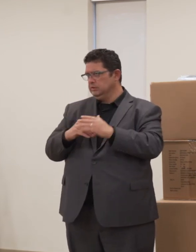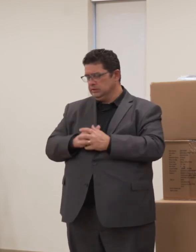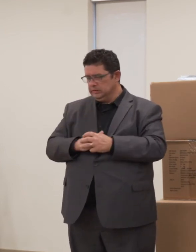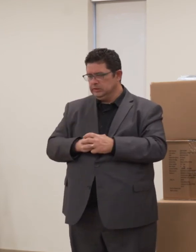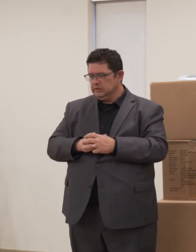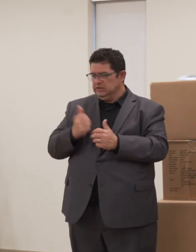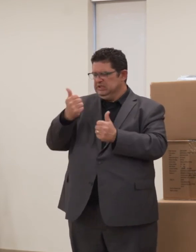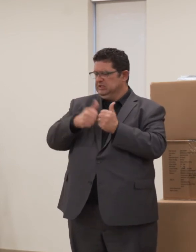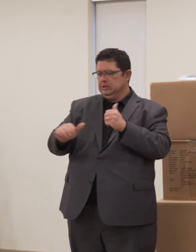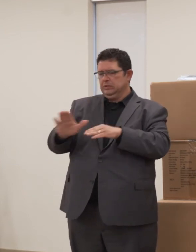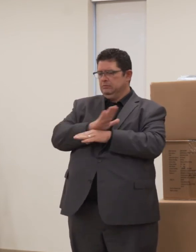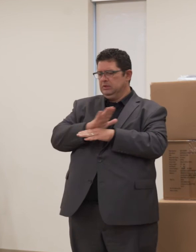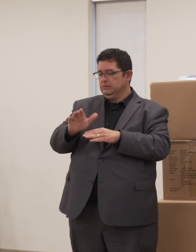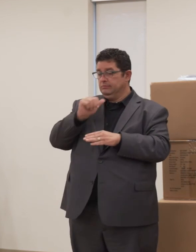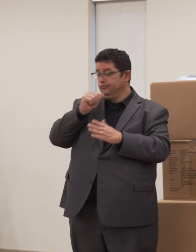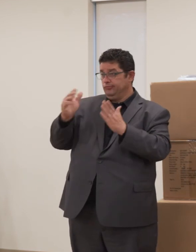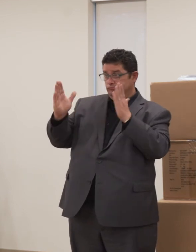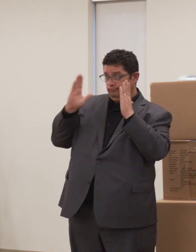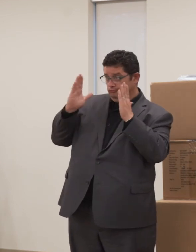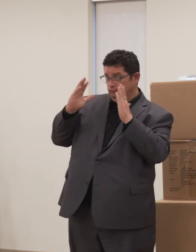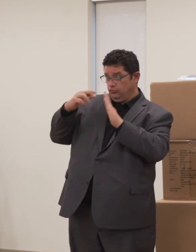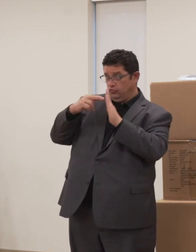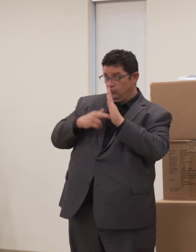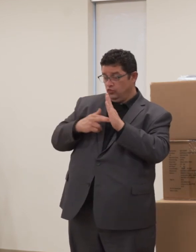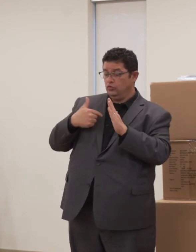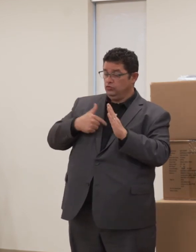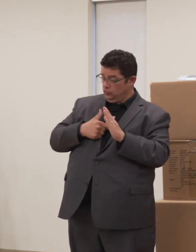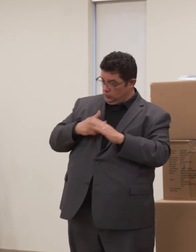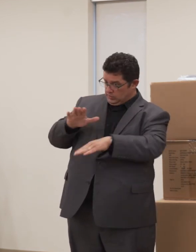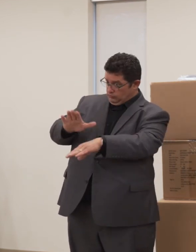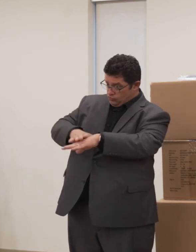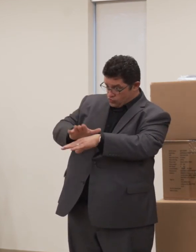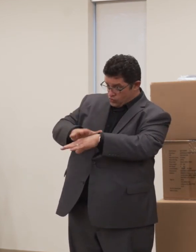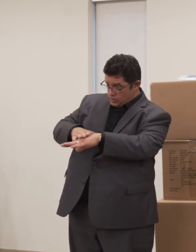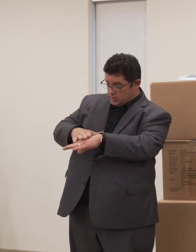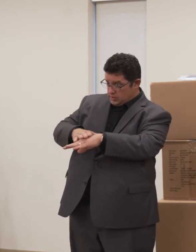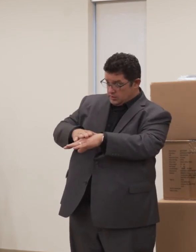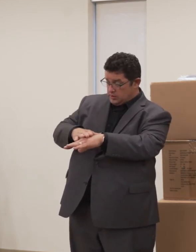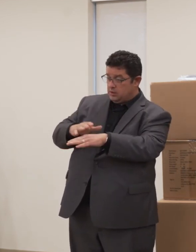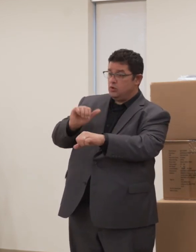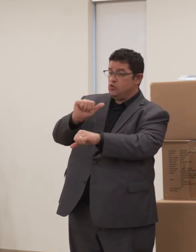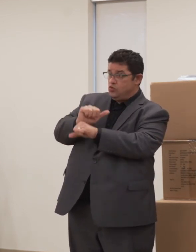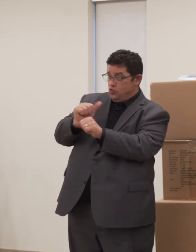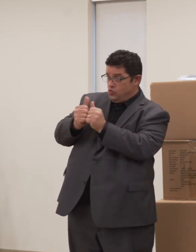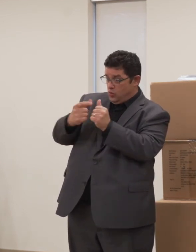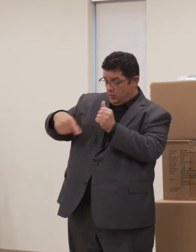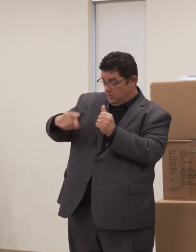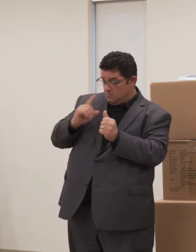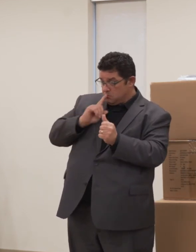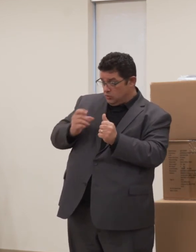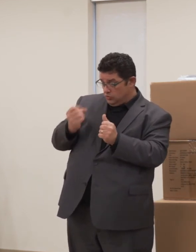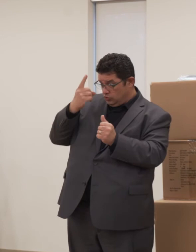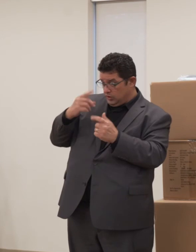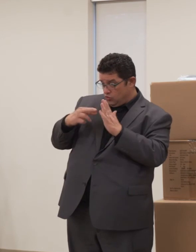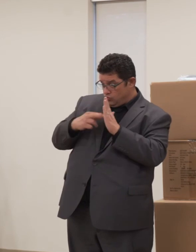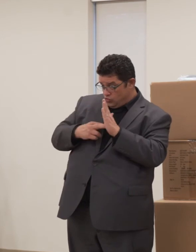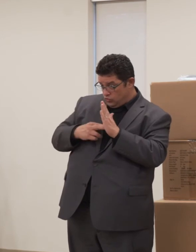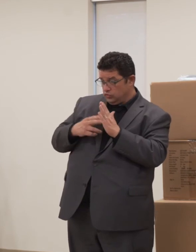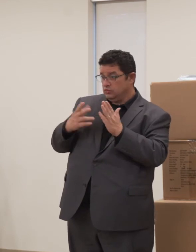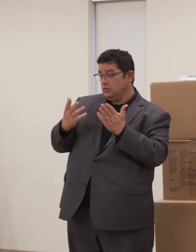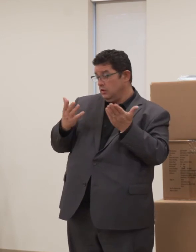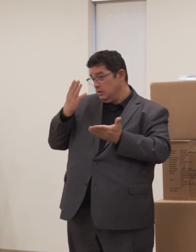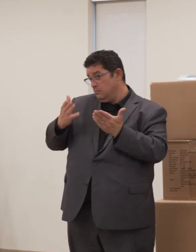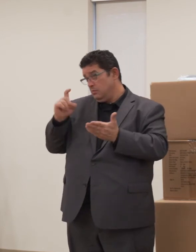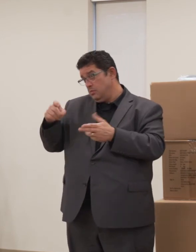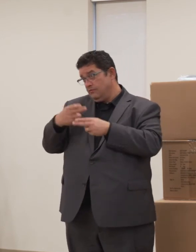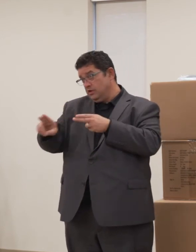business that doesn't follow the social distancing rules, we'll give them a warning. We'll work with them to make sure they understand the rules, and then they'll have to temporarily